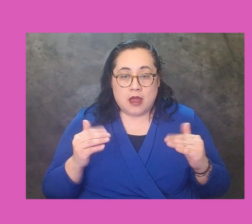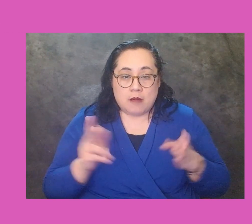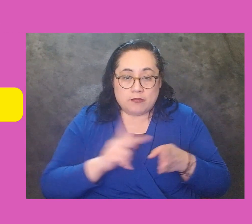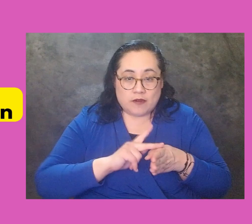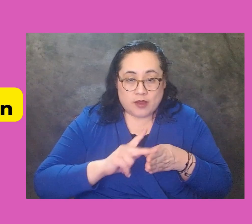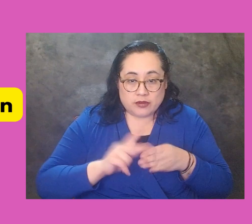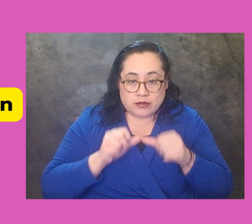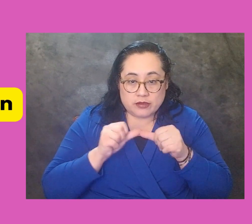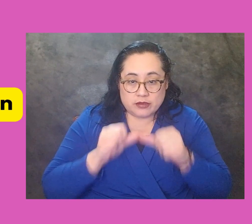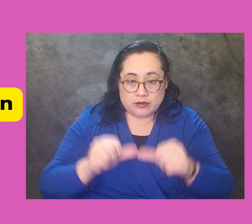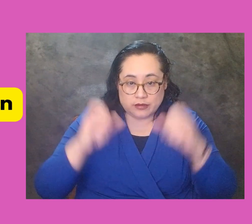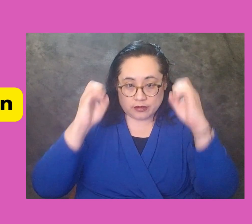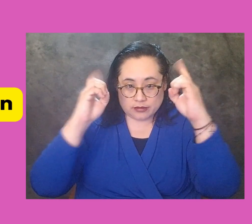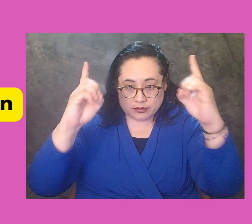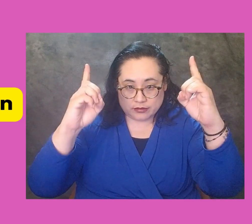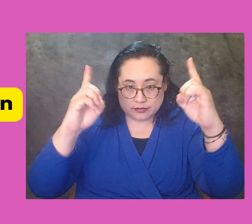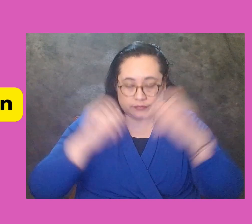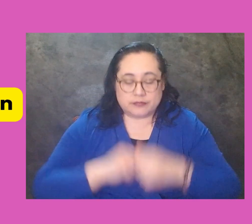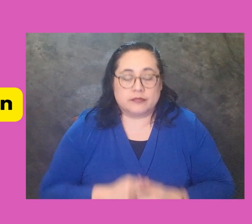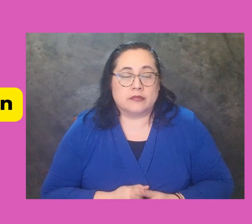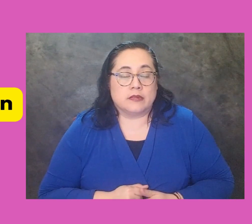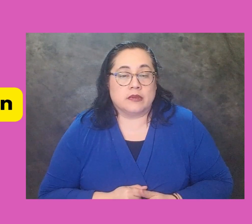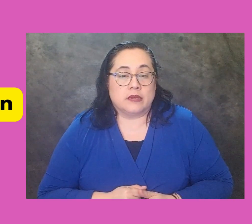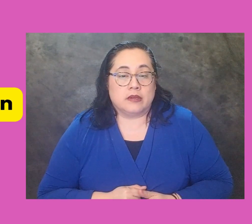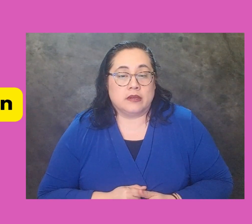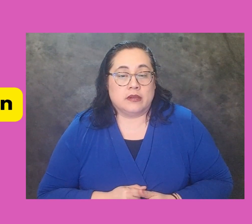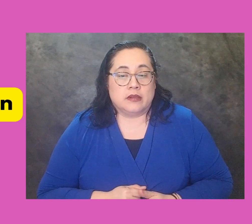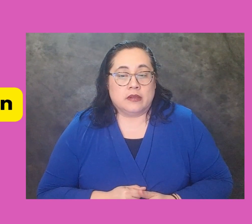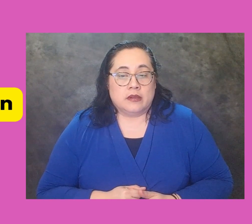talk about professional continuing education.